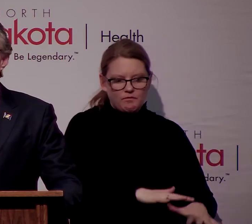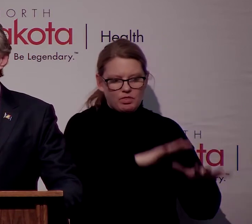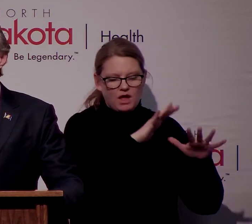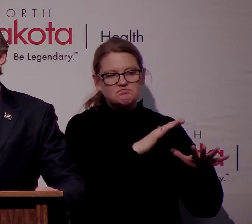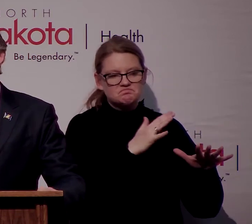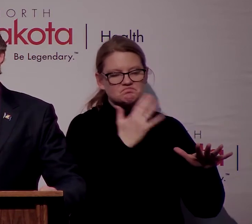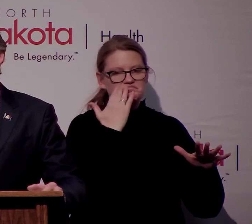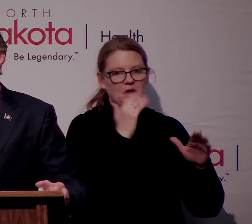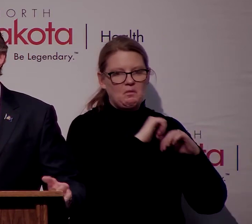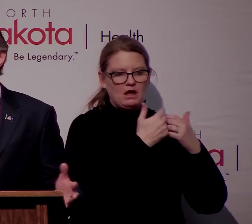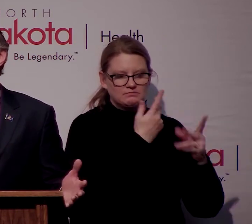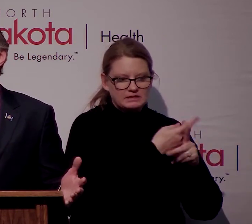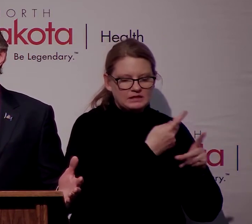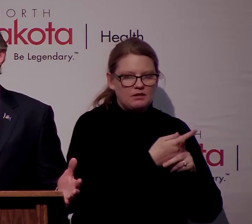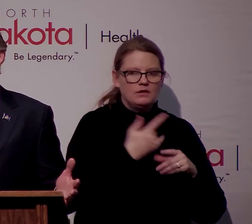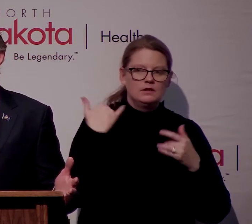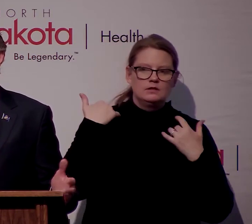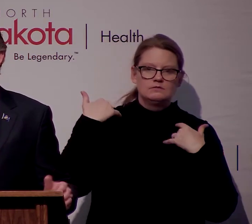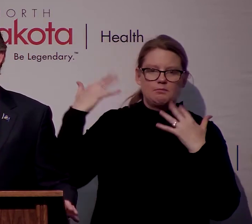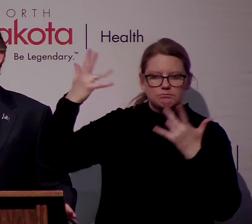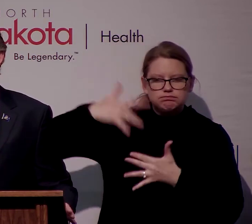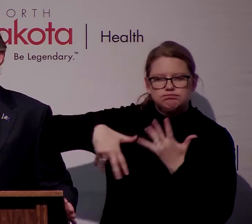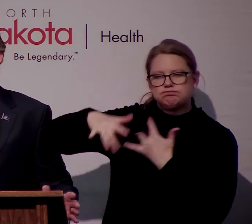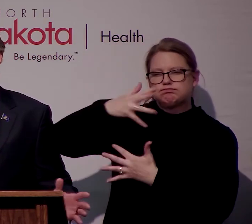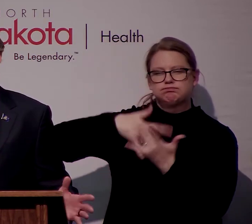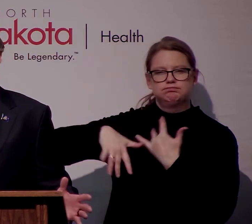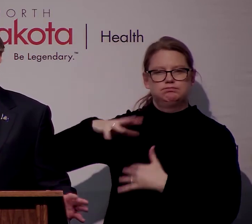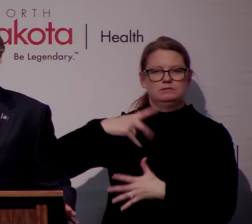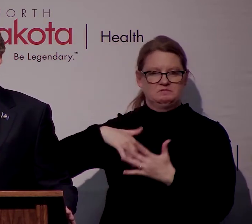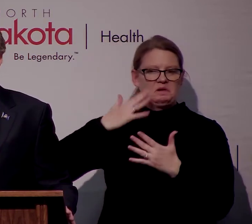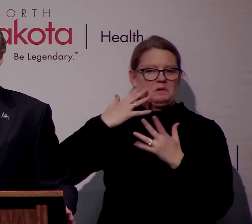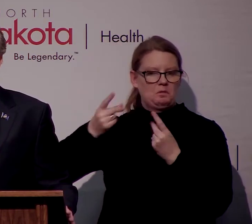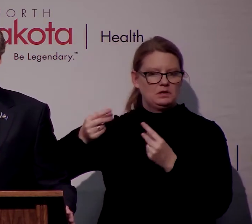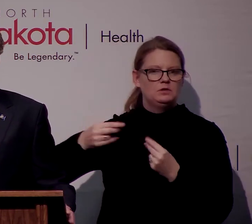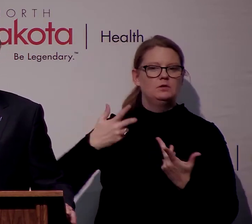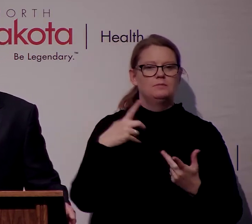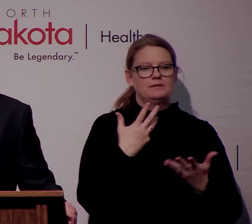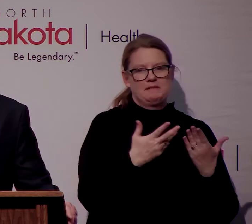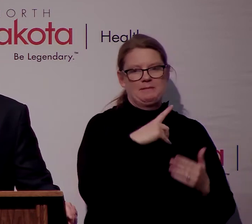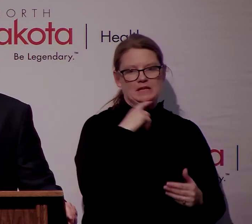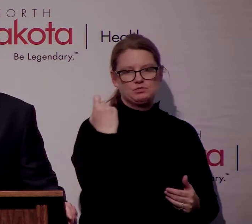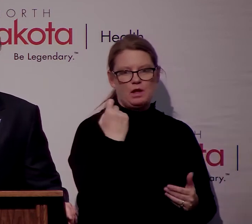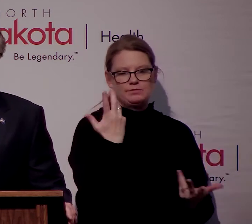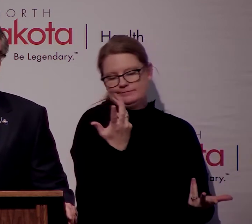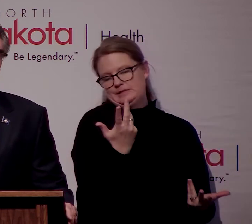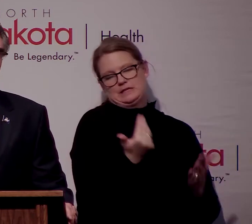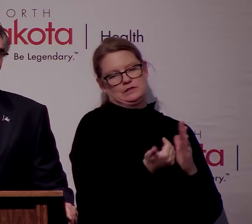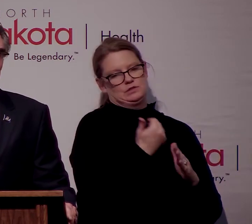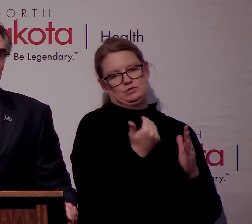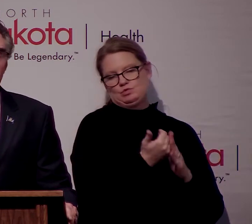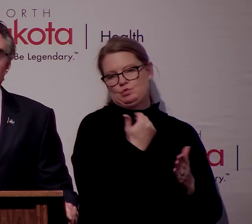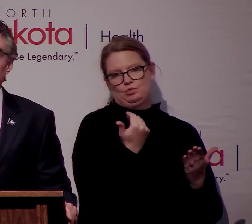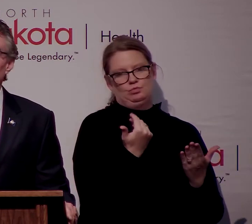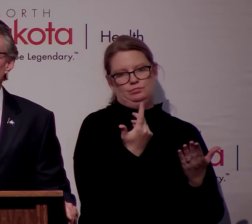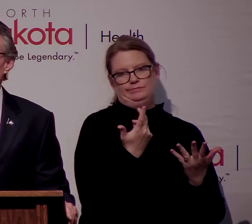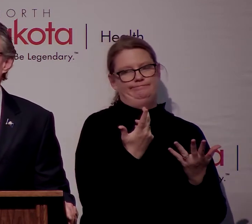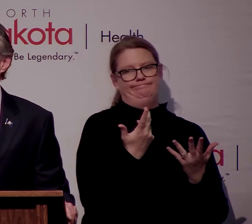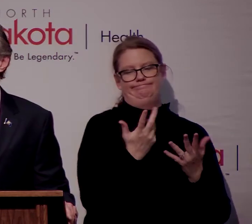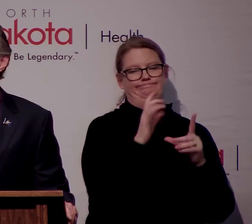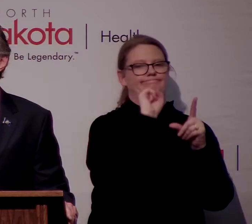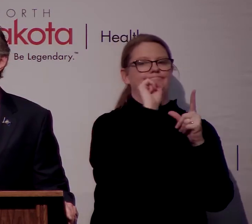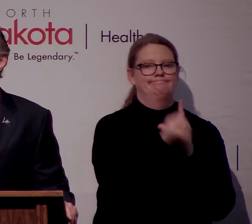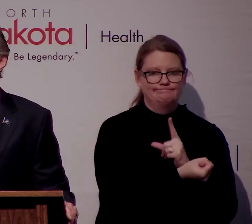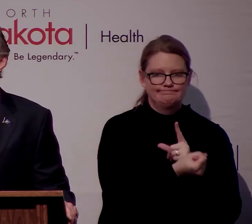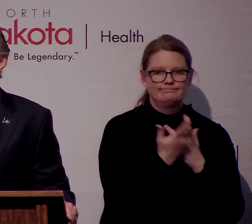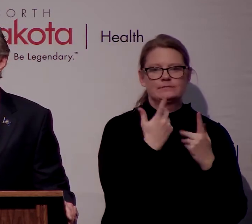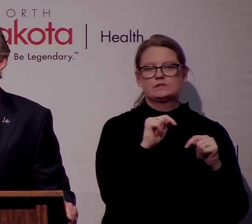we know what to do with a blizzard. We know what to do with a drought because we've maybe been through them before. This is new territory for us as we head into